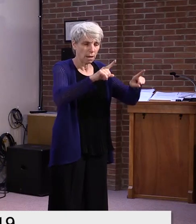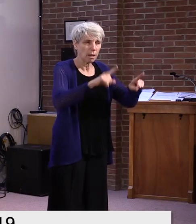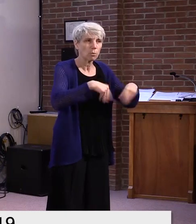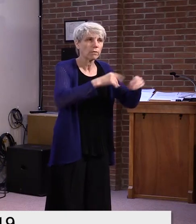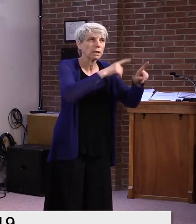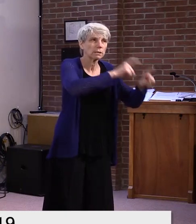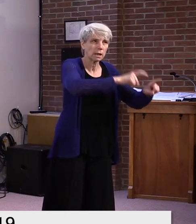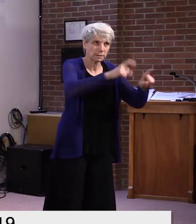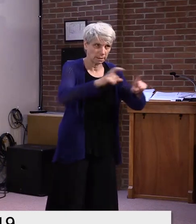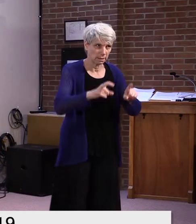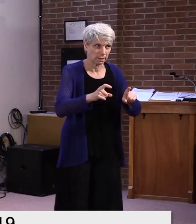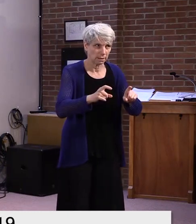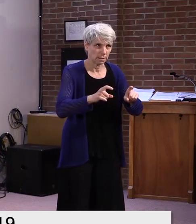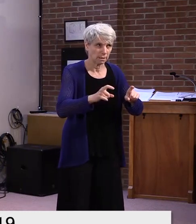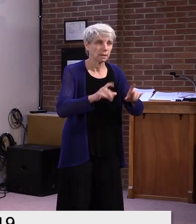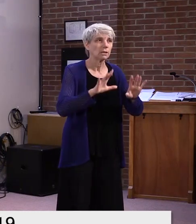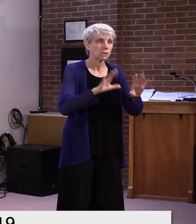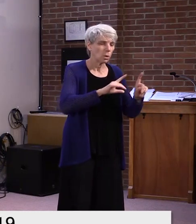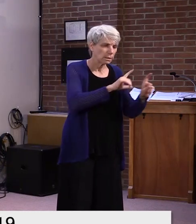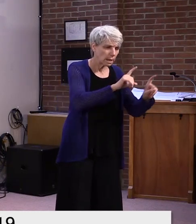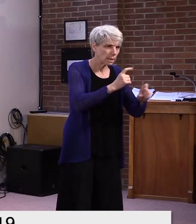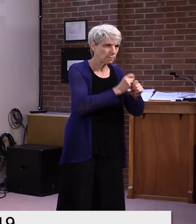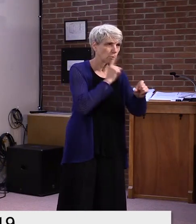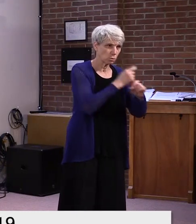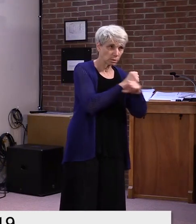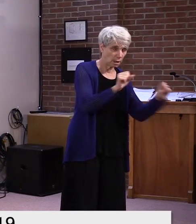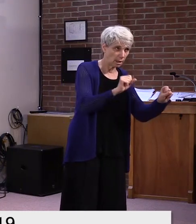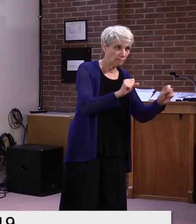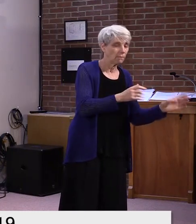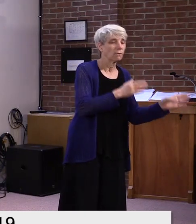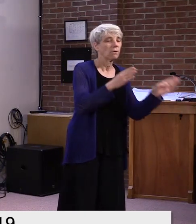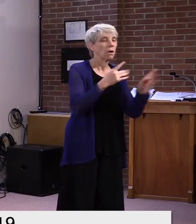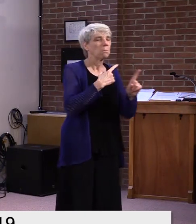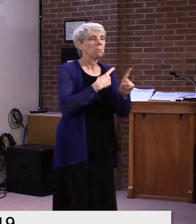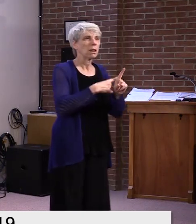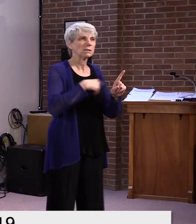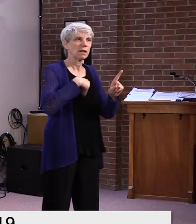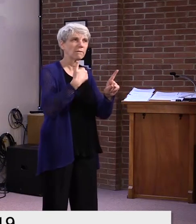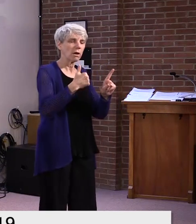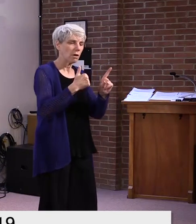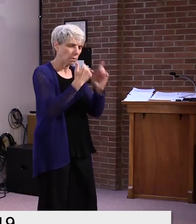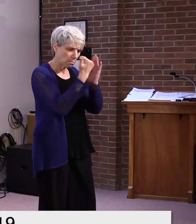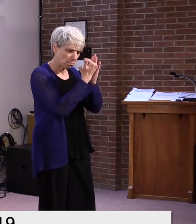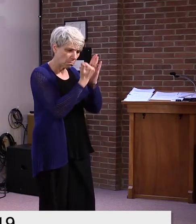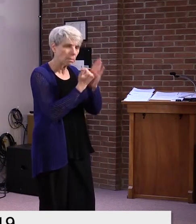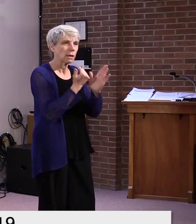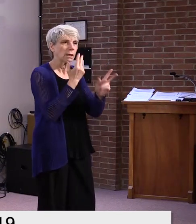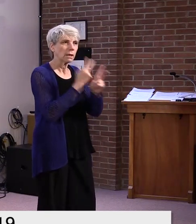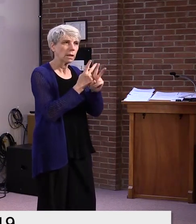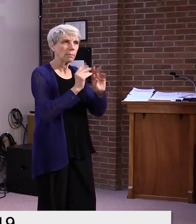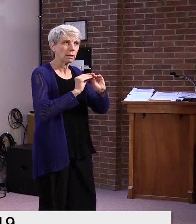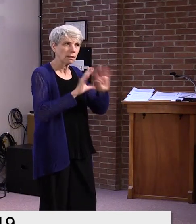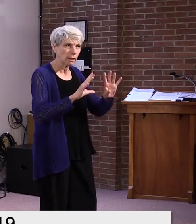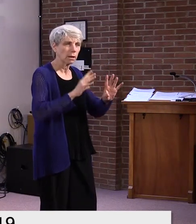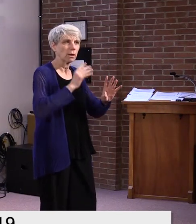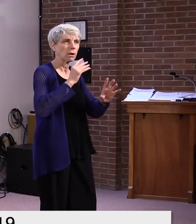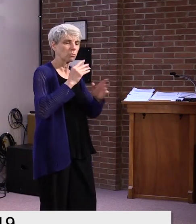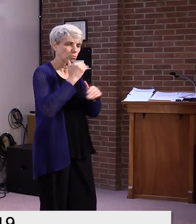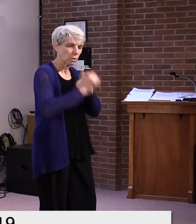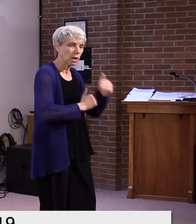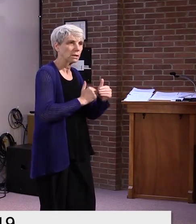place, there are other indicators that allow for the movement between phases. There's